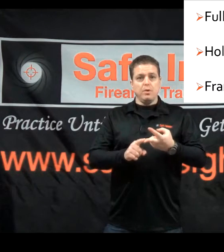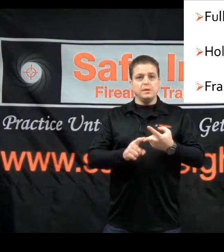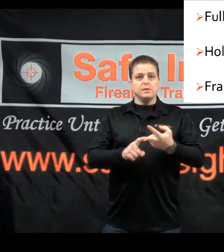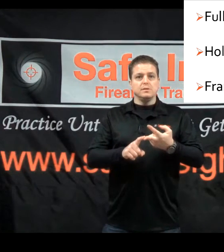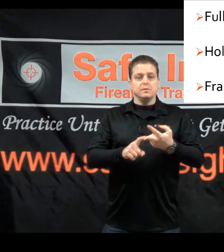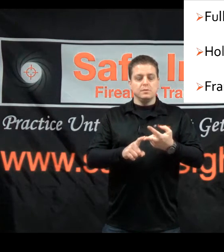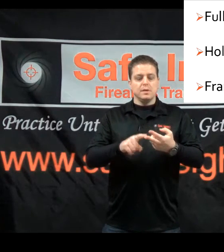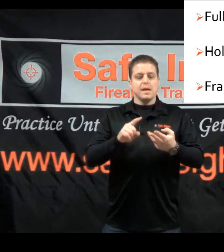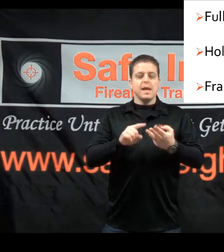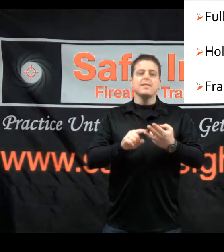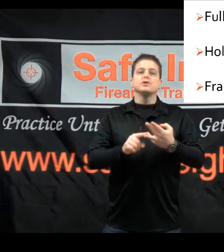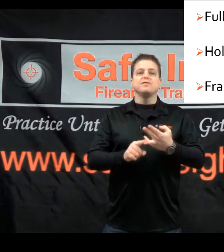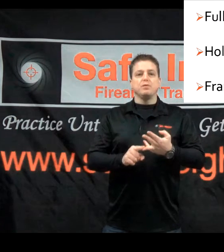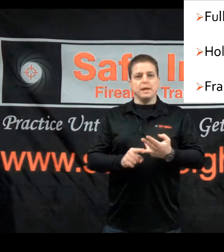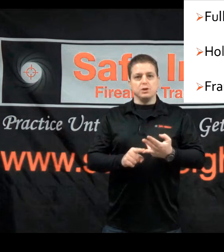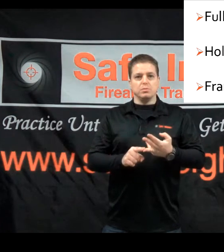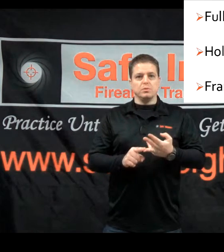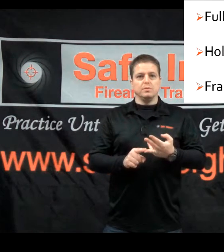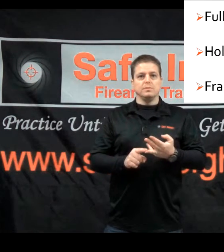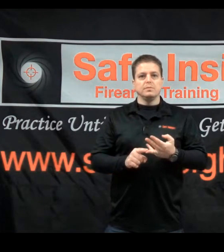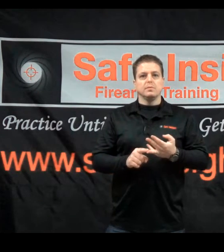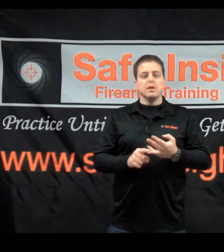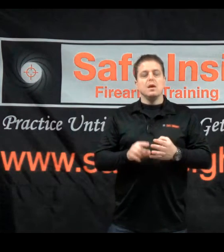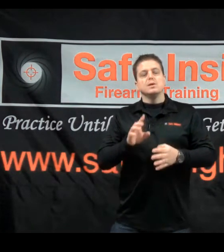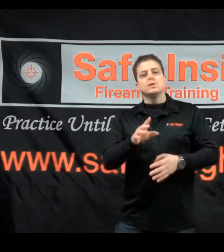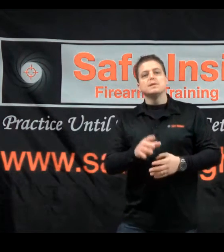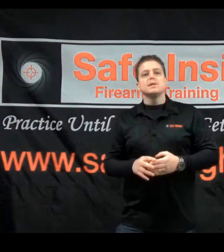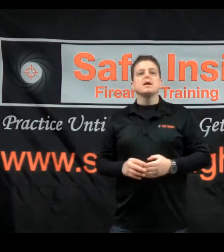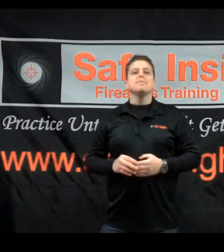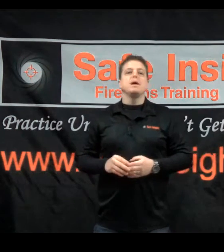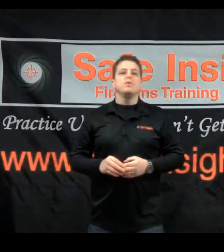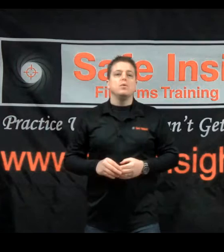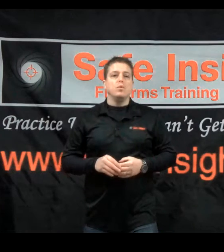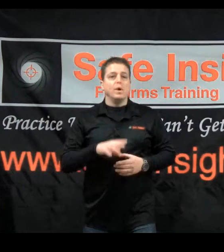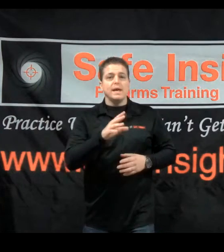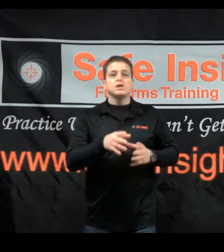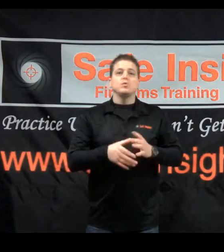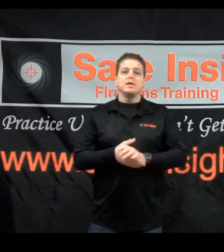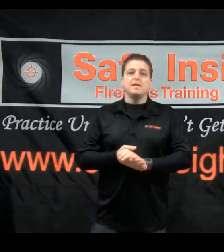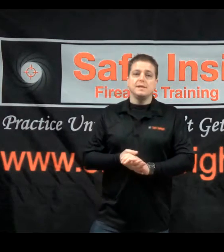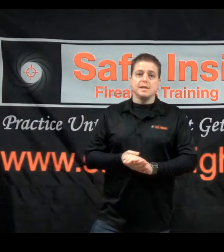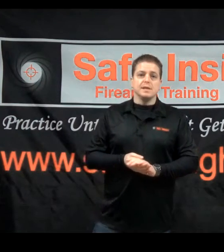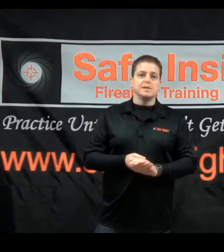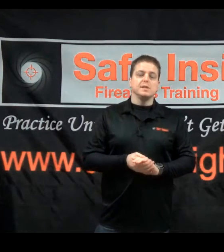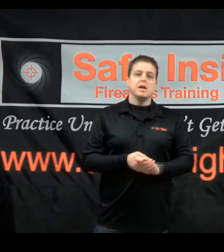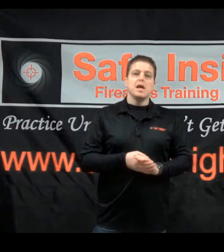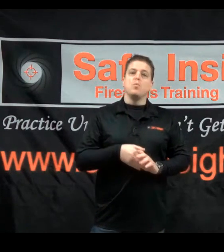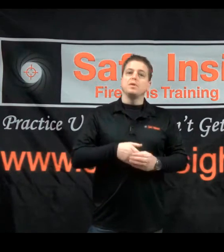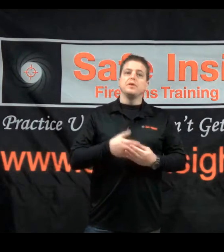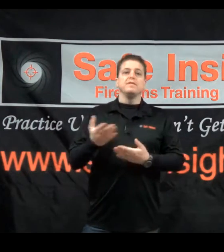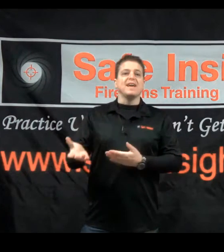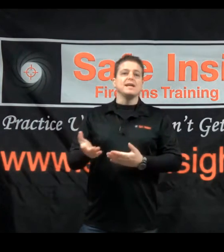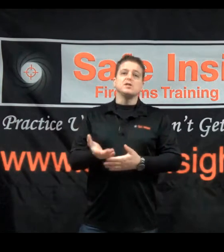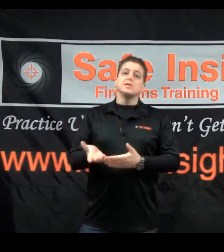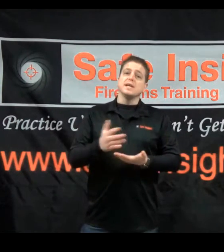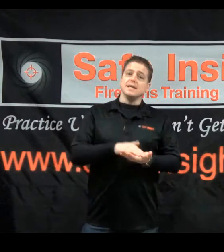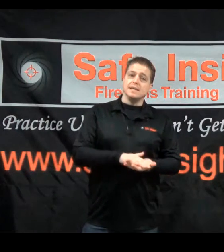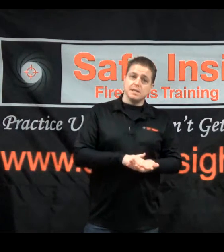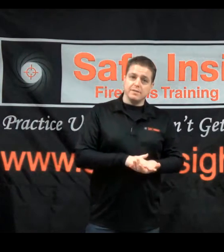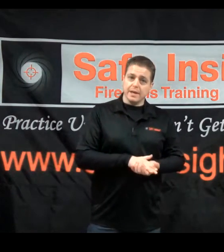point, and there's frangible. So let's talk about what each one of these is and what their advantages and